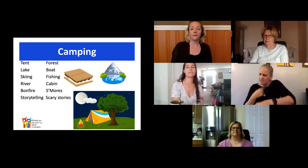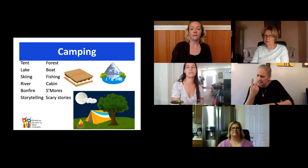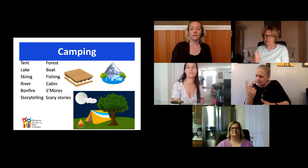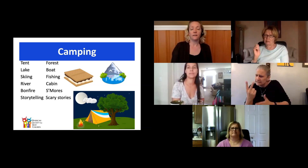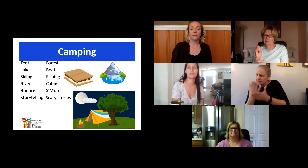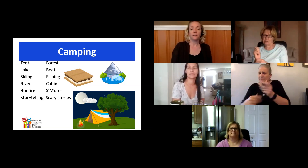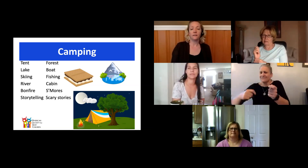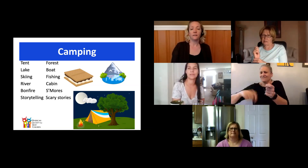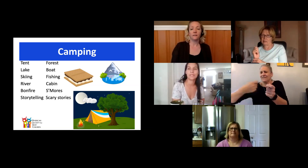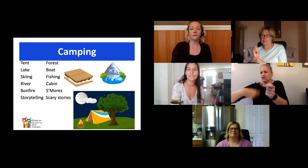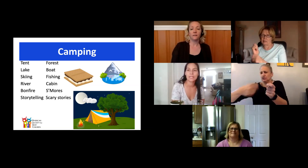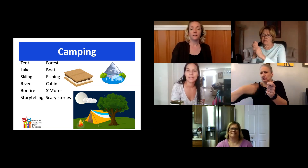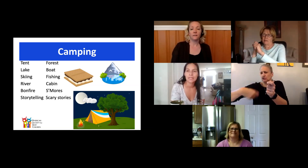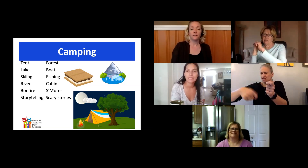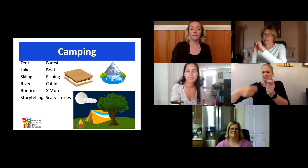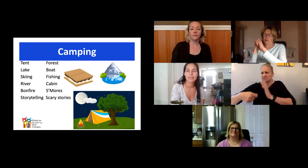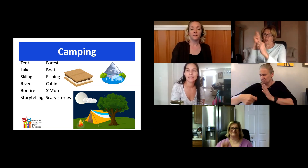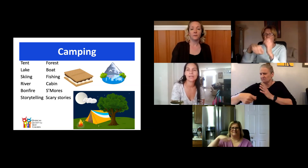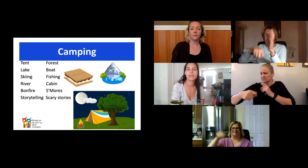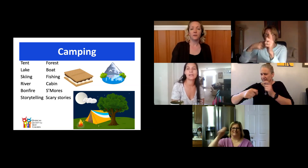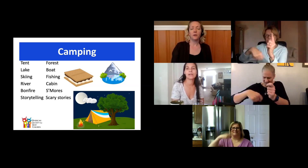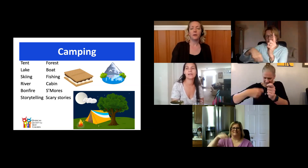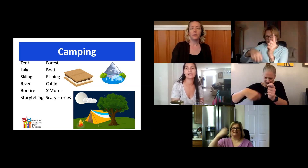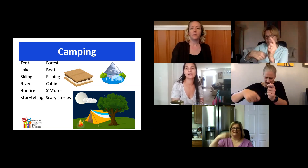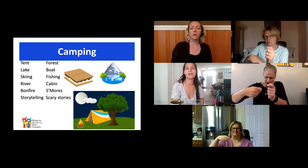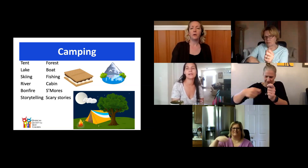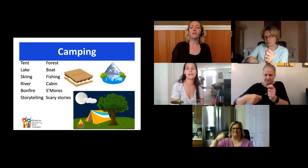I'll tell you, no, there's two senses of that. Fishing,